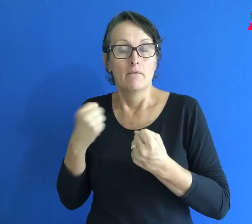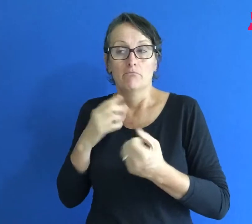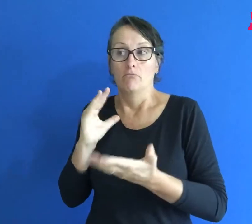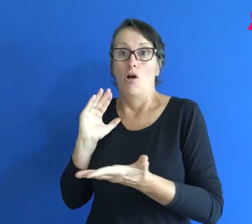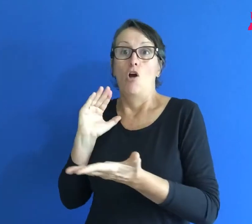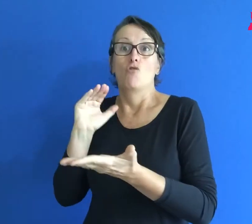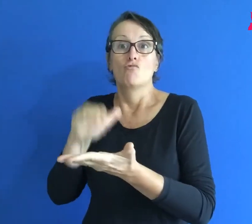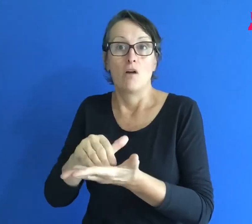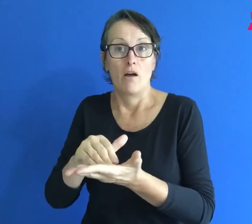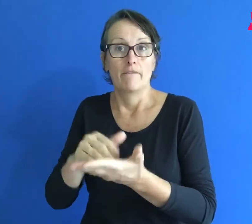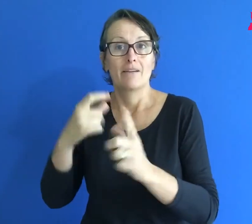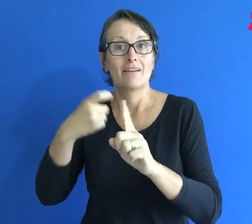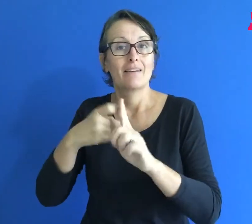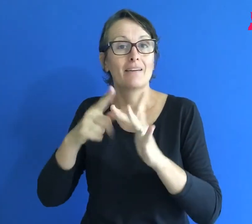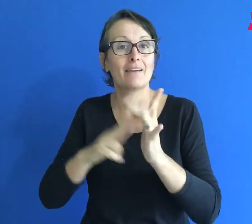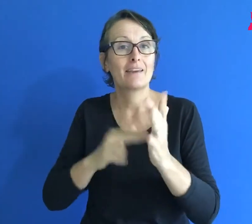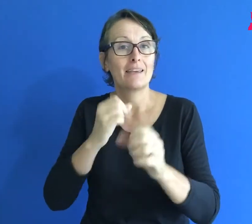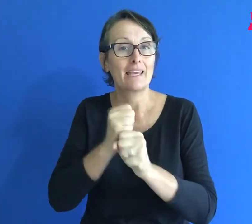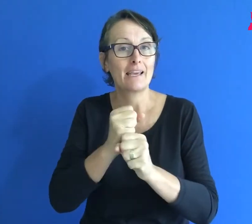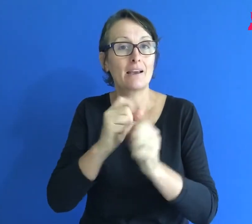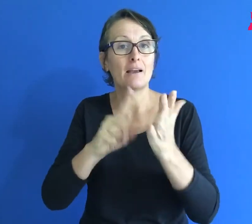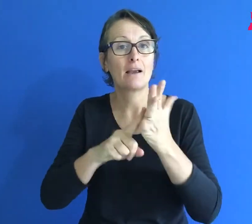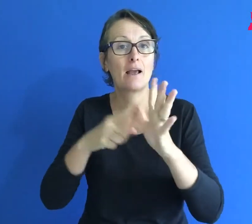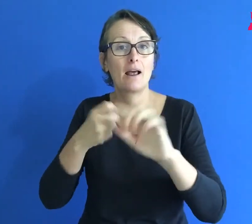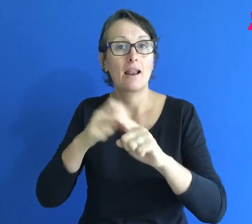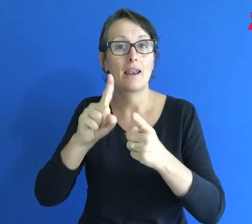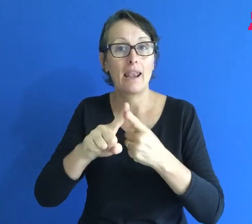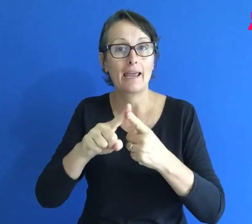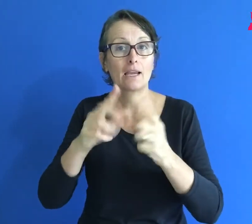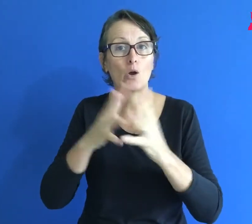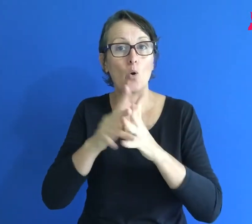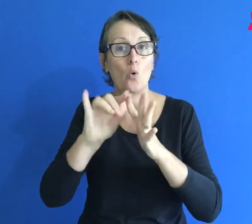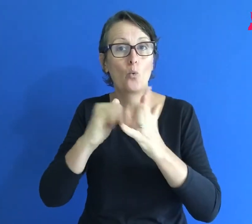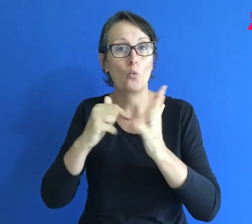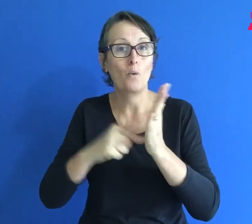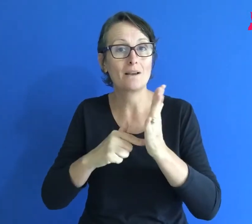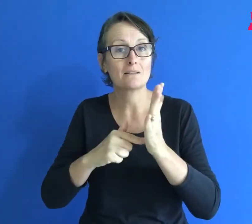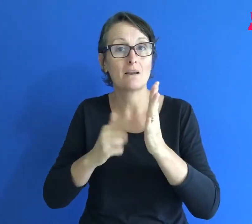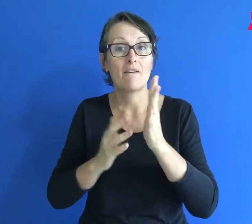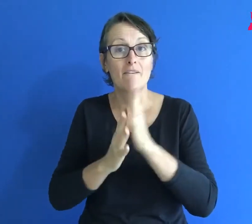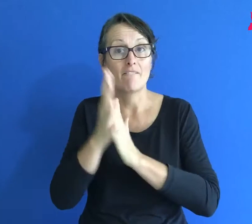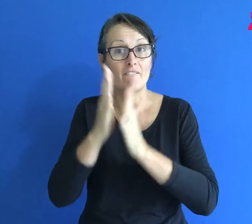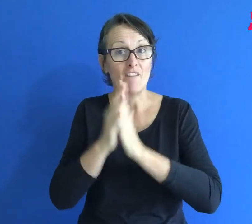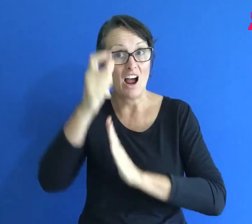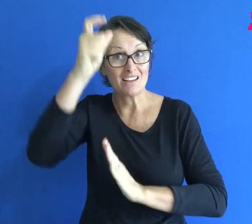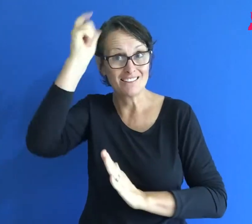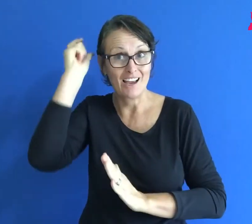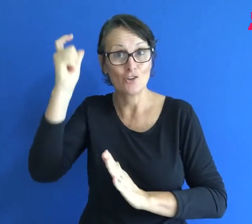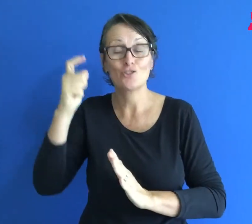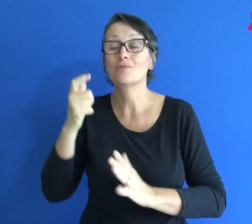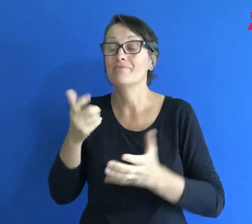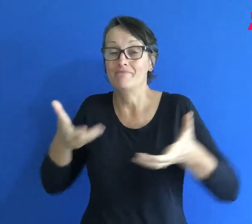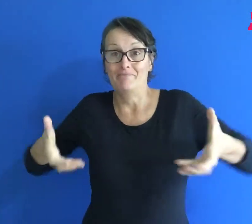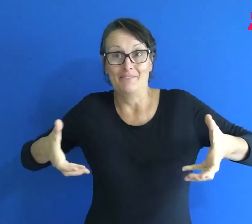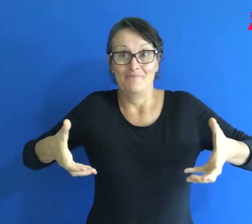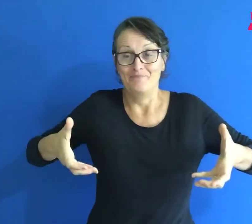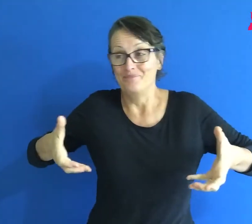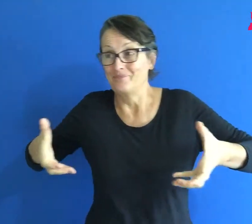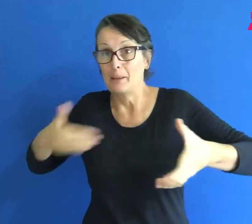to Kinglake West Fire Station to deliver food for the firefighters. Carried this box in, and there's like 100 people on the floor of the